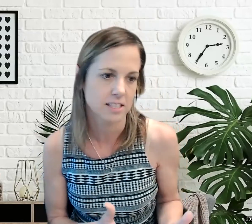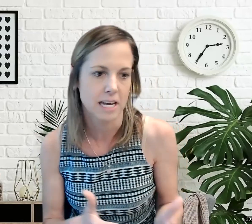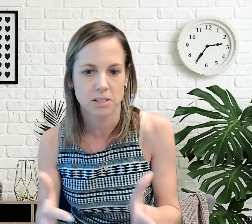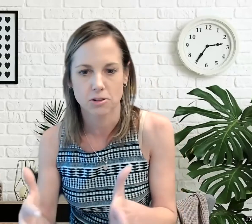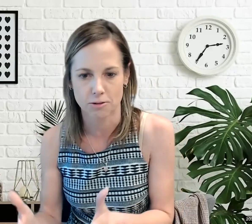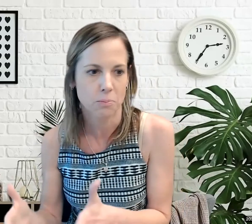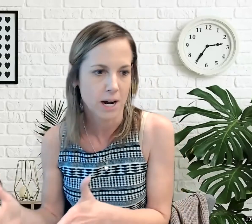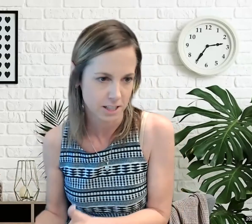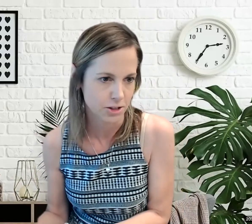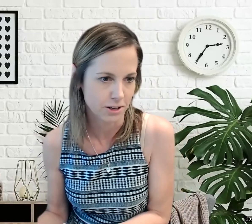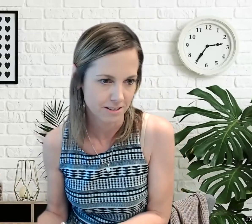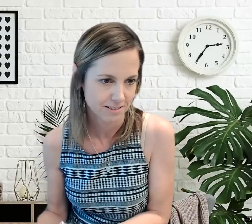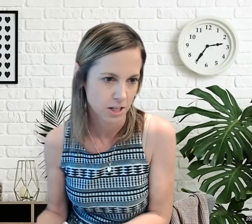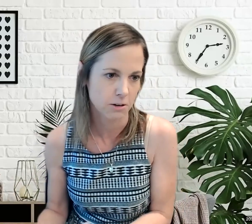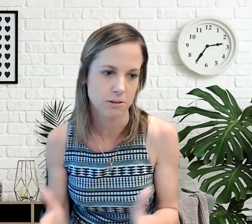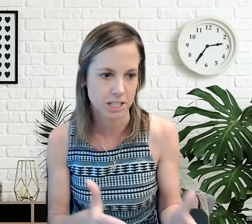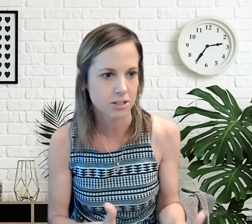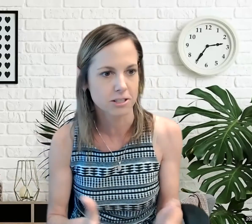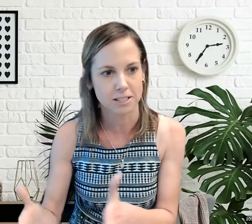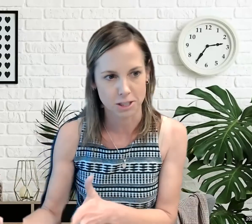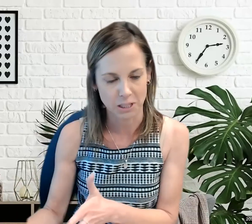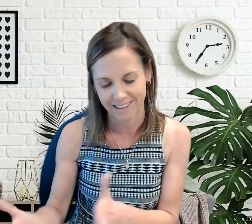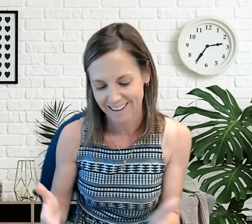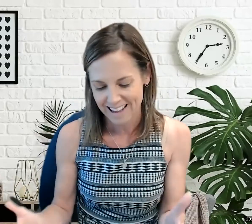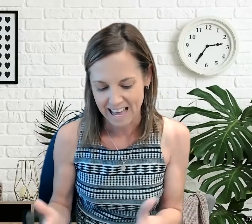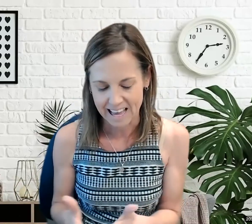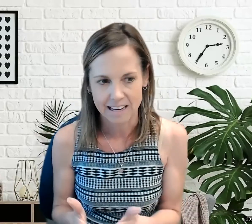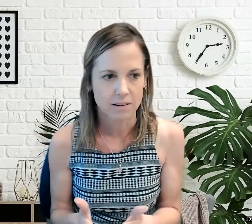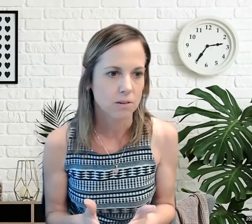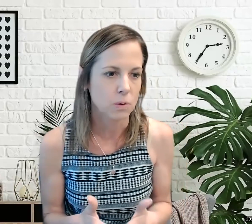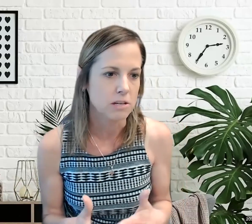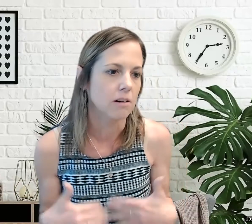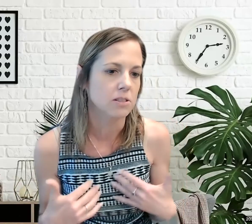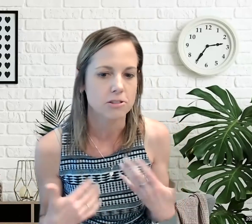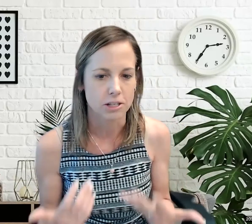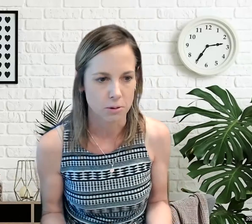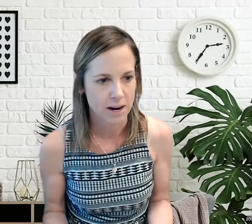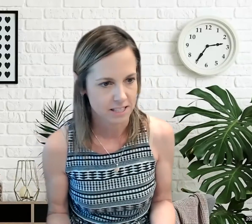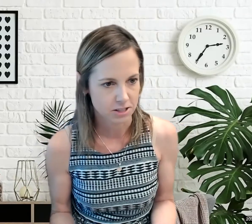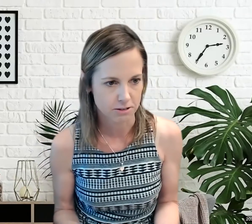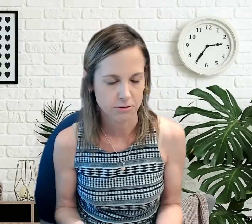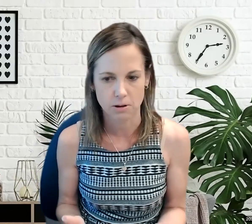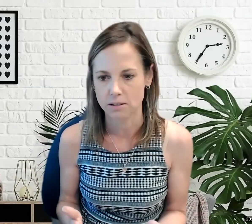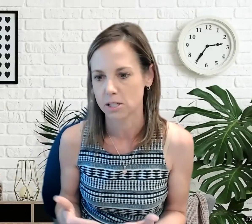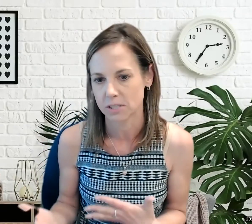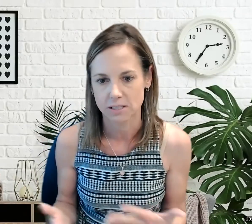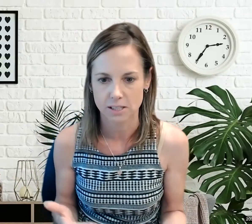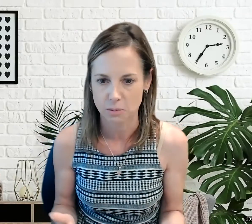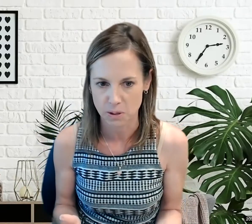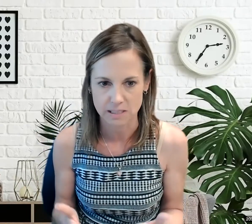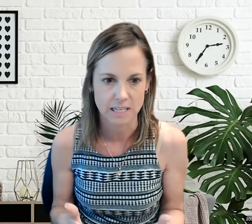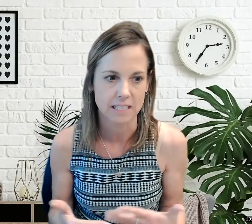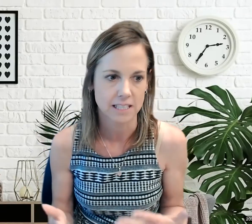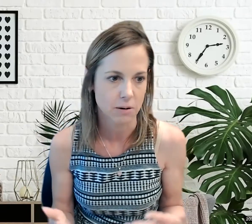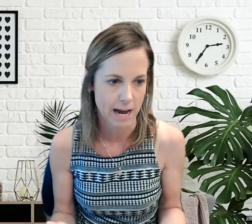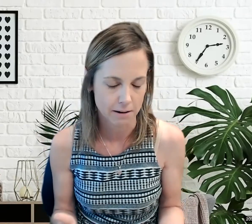is the same as a general practitioner. So your teacher is a GP. And when you go see your general practitioner for services and